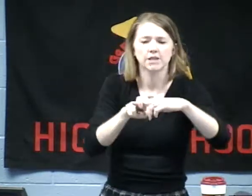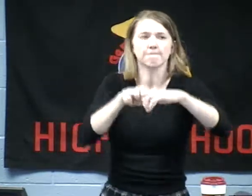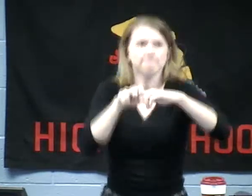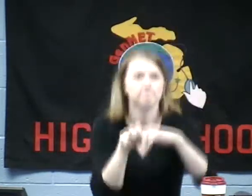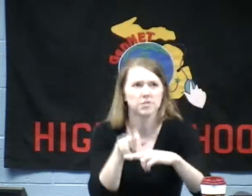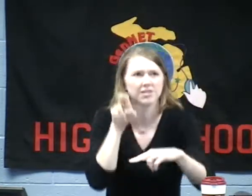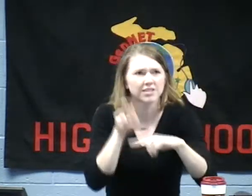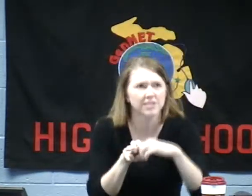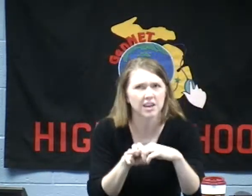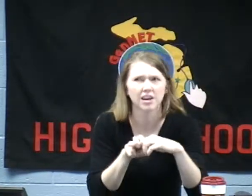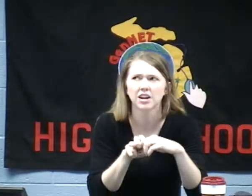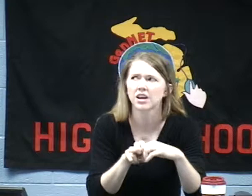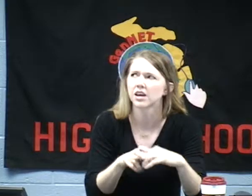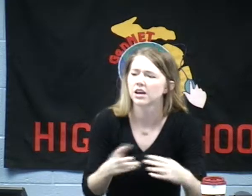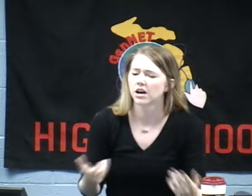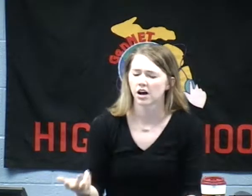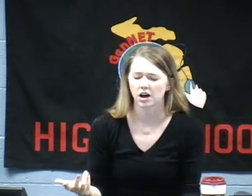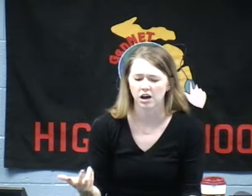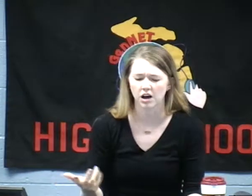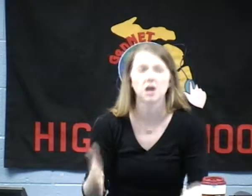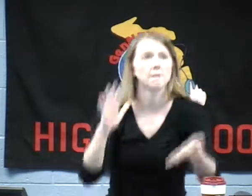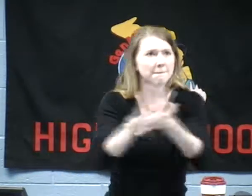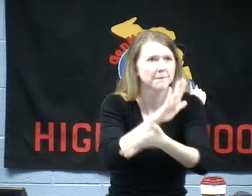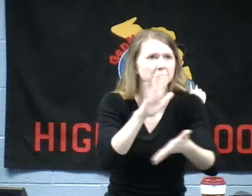Oh, they can tell you.